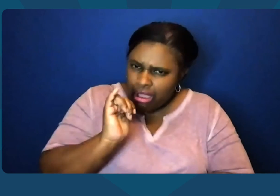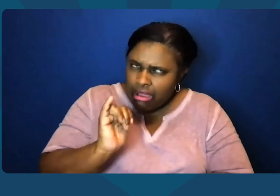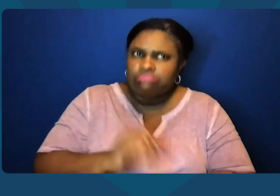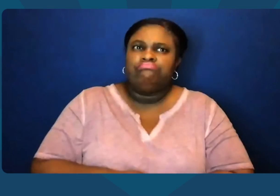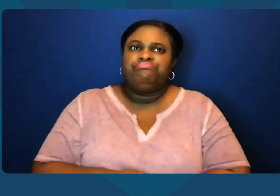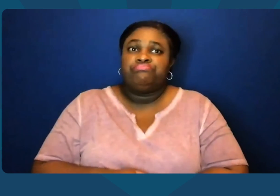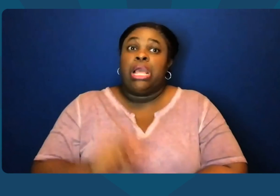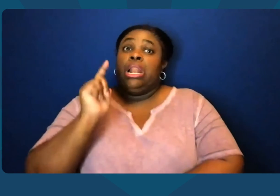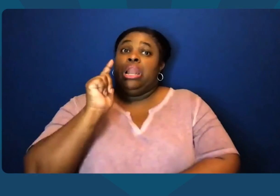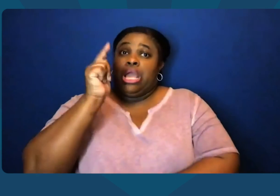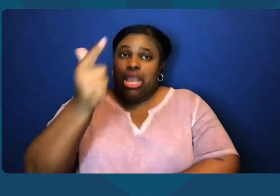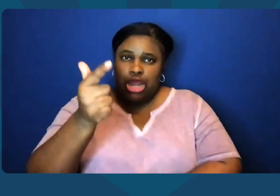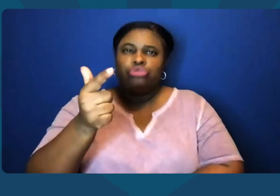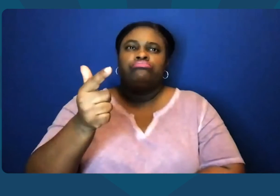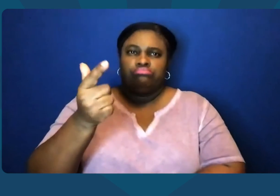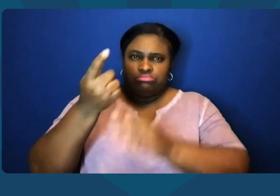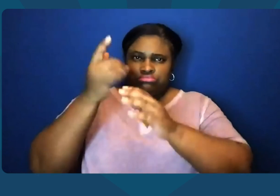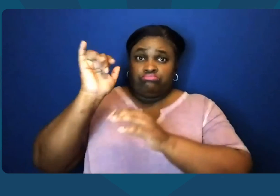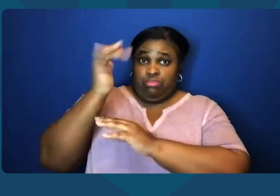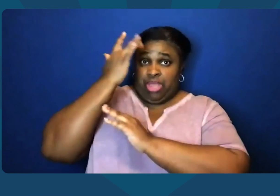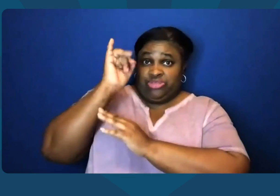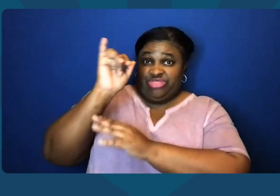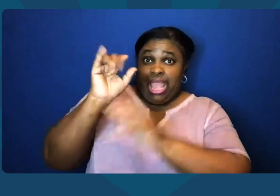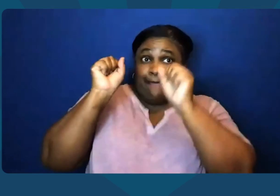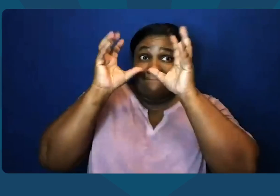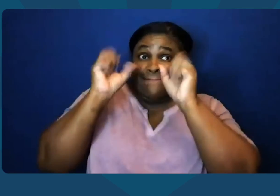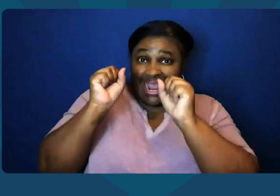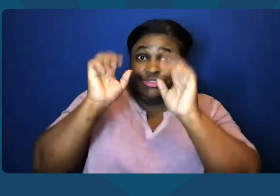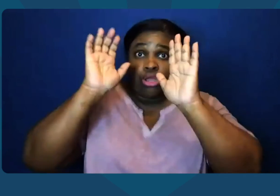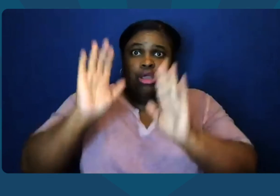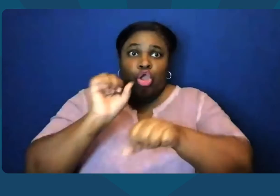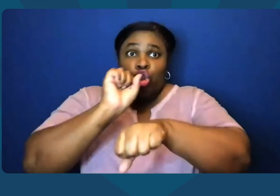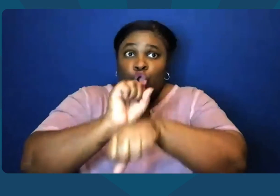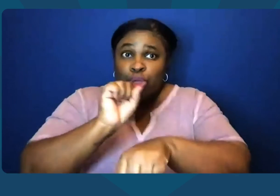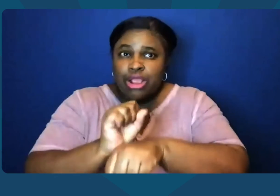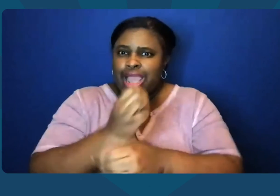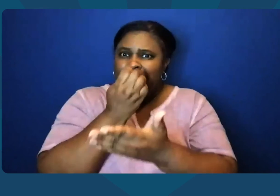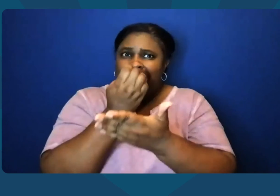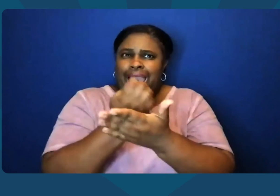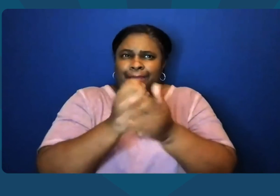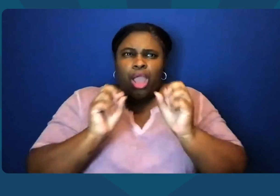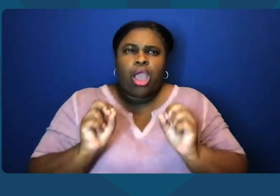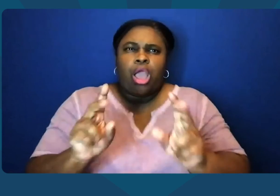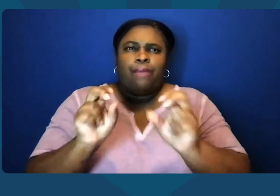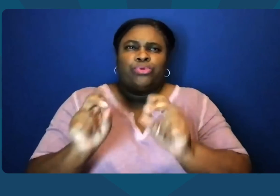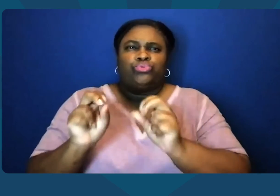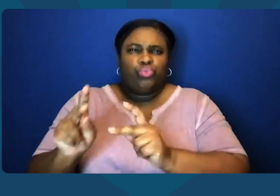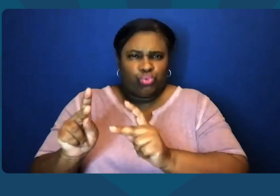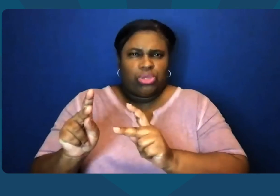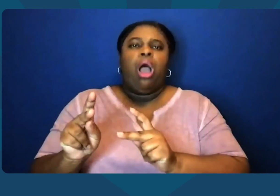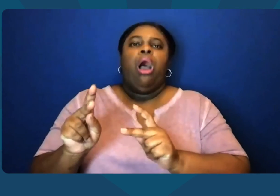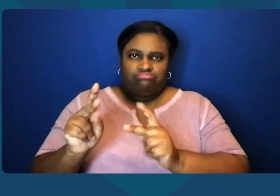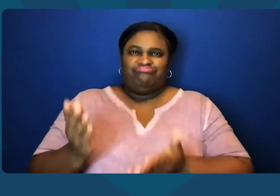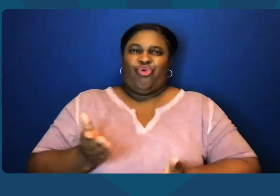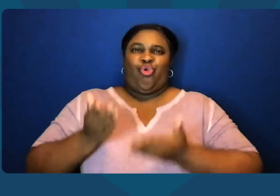Later, because of the amazing career and economic opportunities offered here, Justin decided to